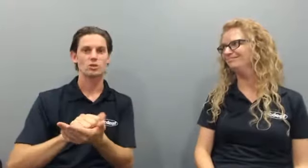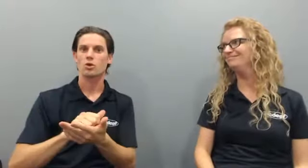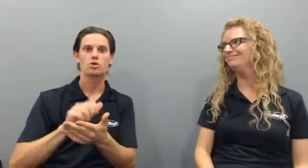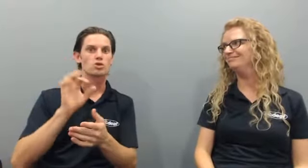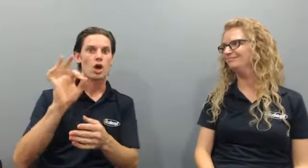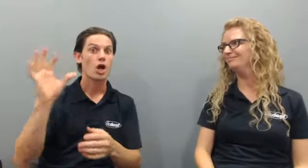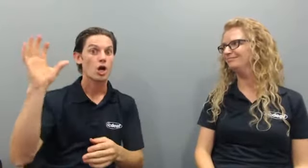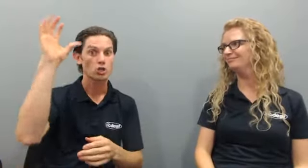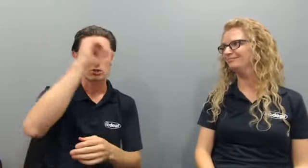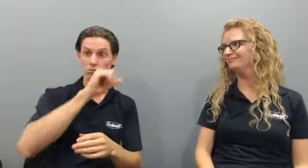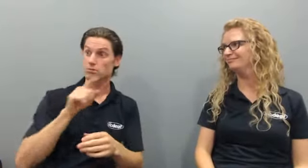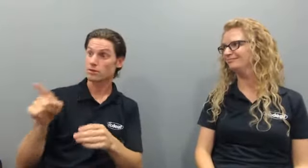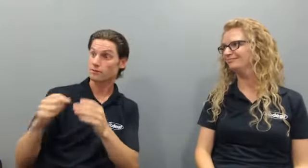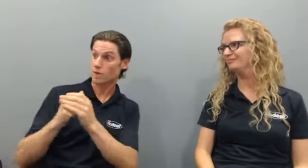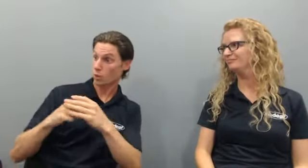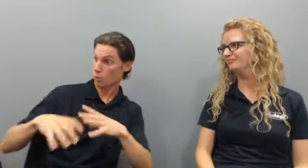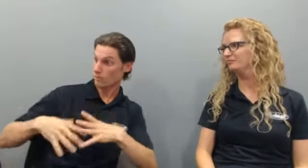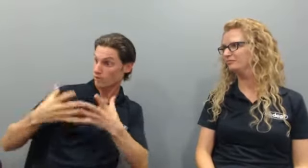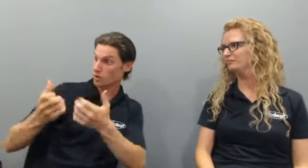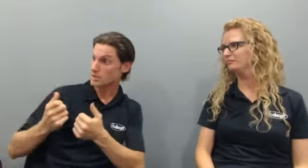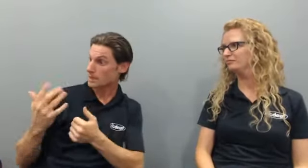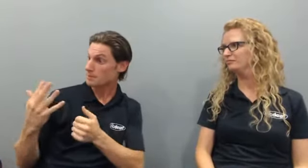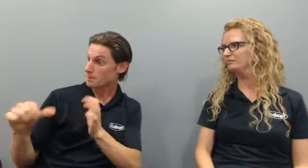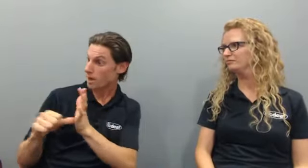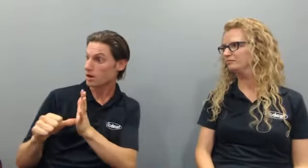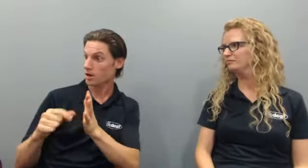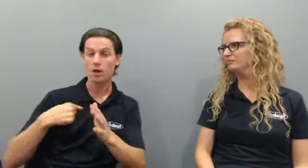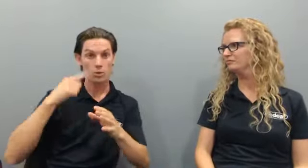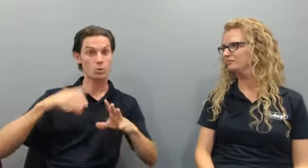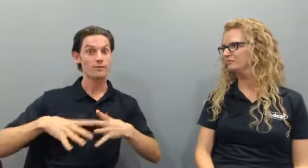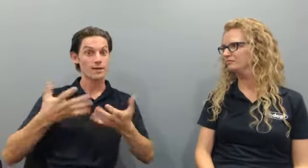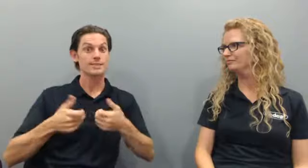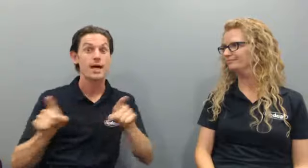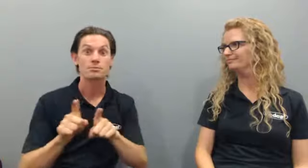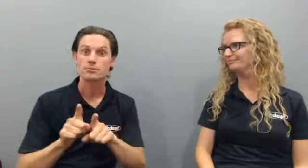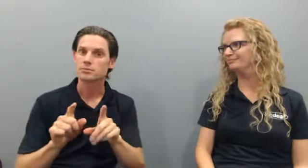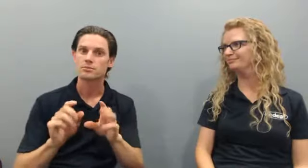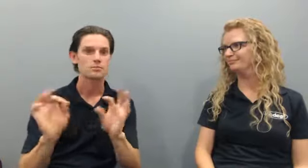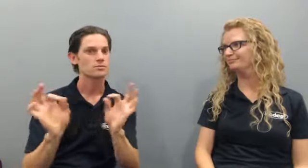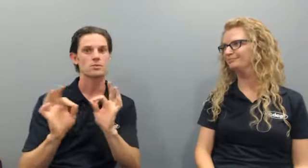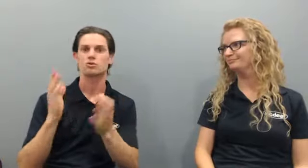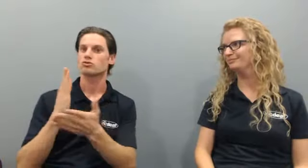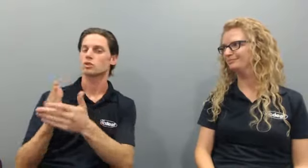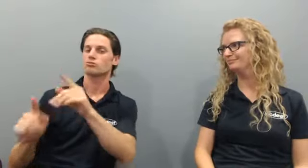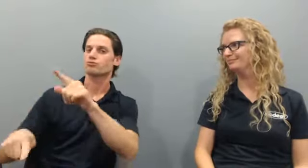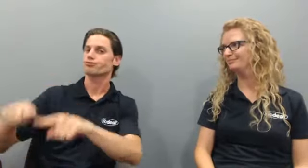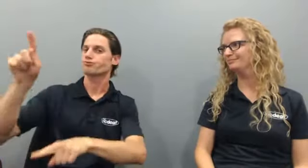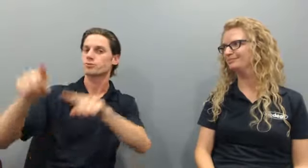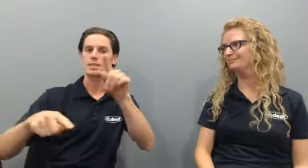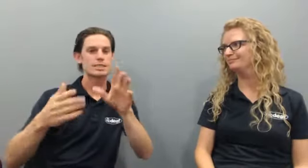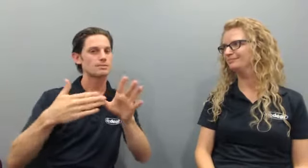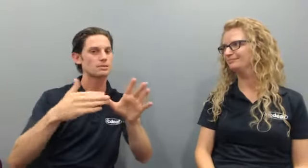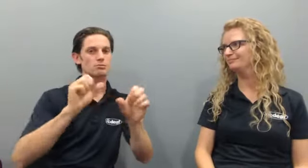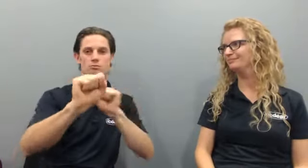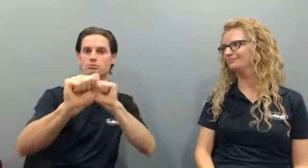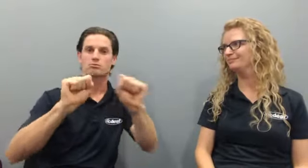so different. So don't assume because your friend got a certain amount of money that you will get the same amount of money, because that won't happen. It